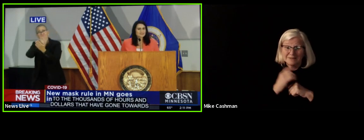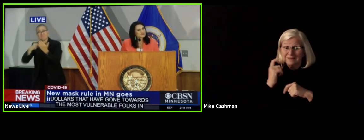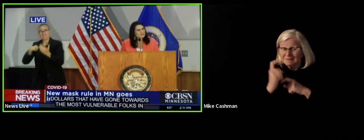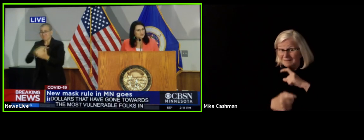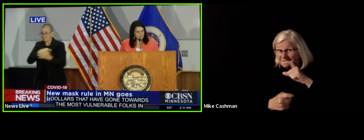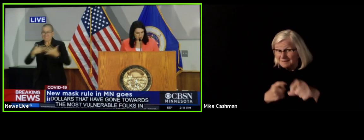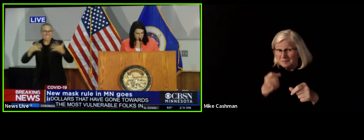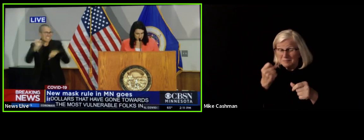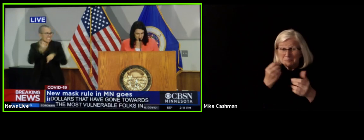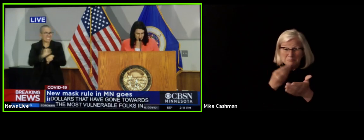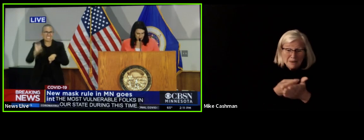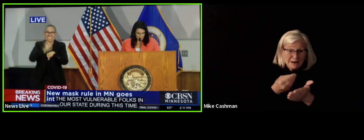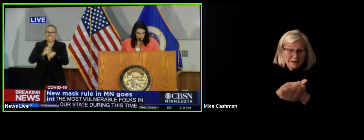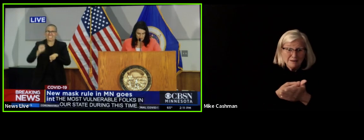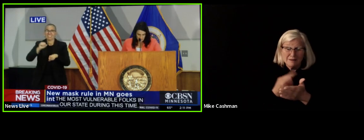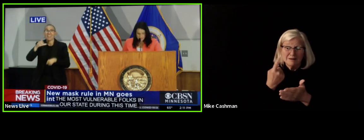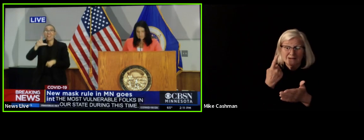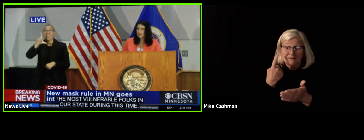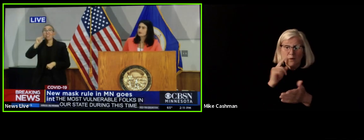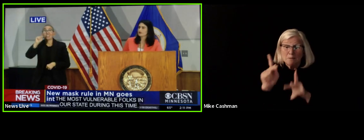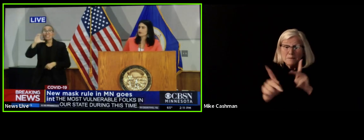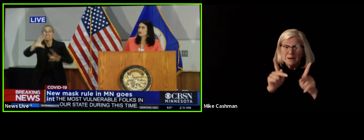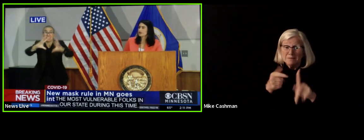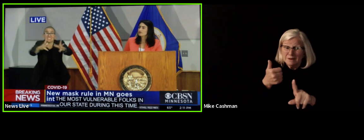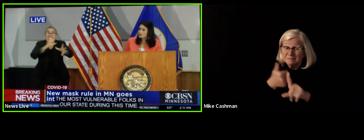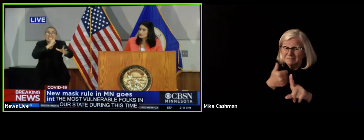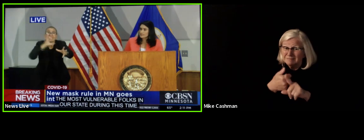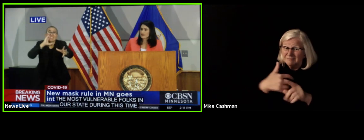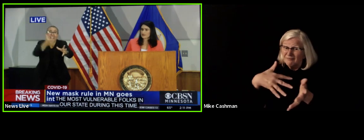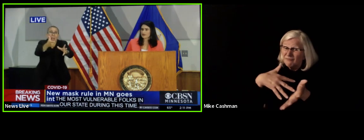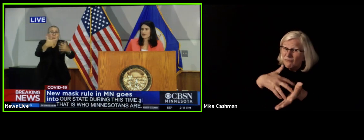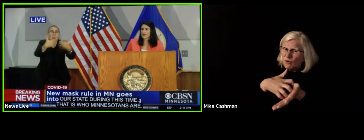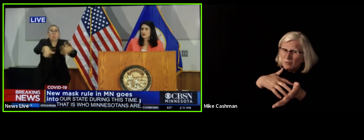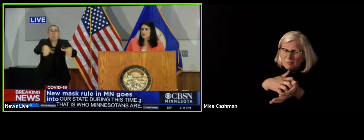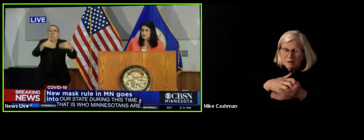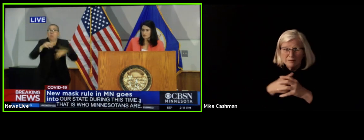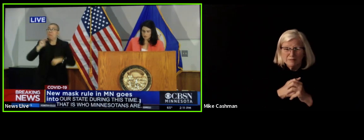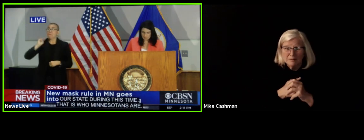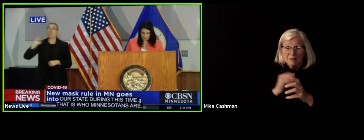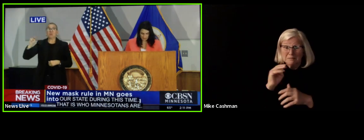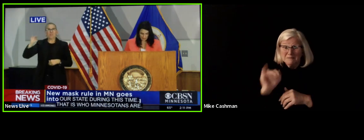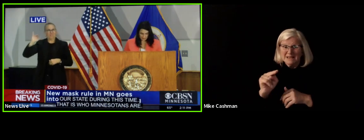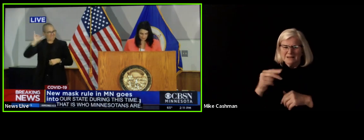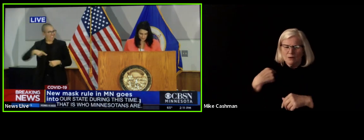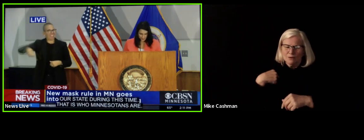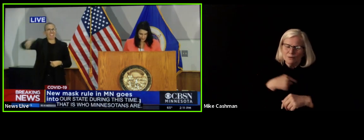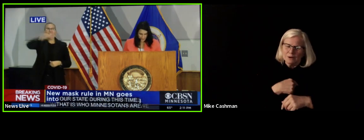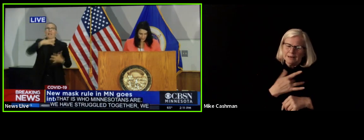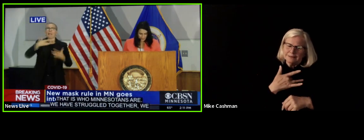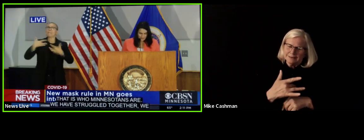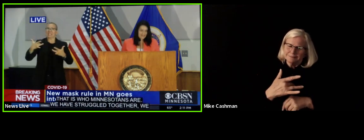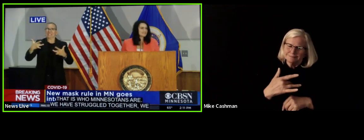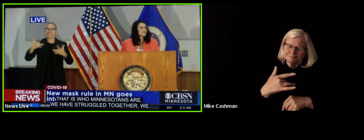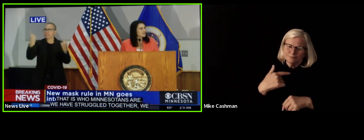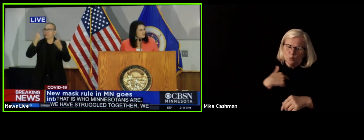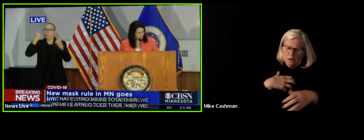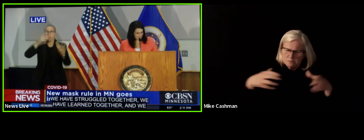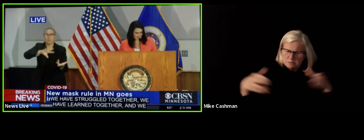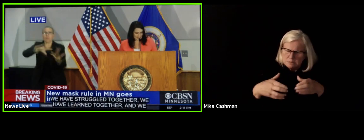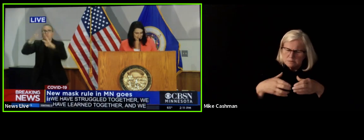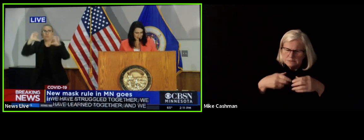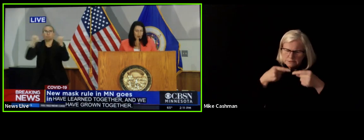That's who Minnesotans are. We have struggled together, we have learned together, and we have grown together. And among the things that we